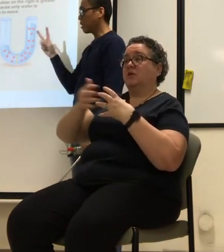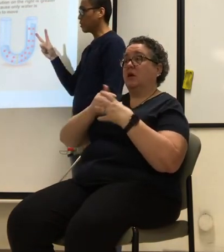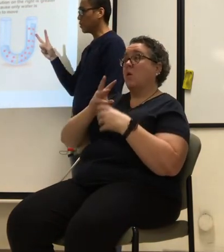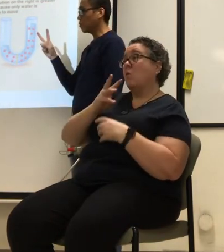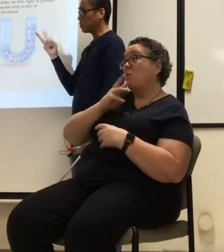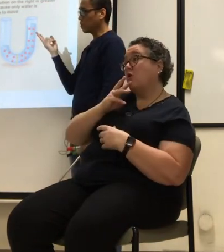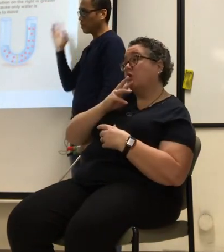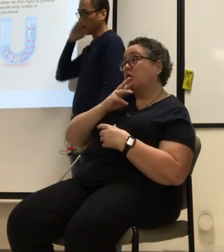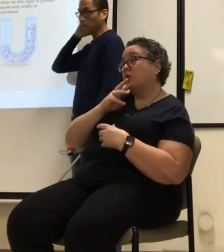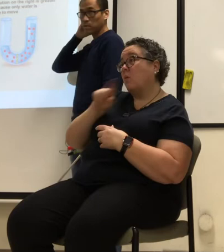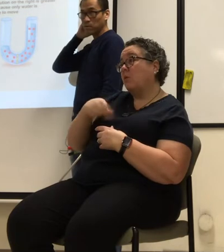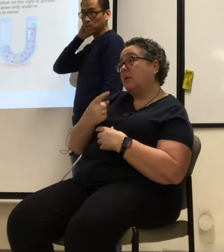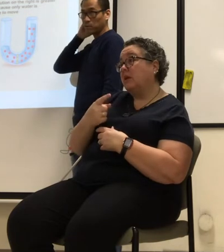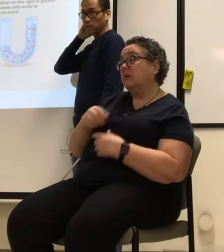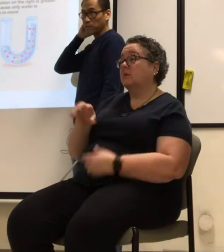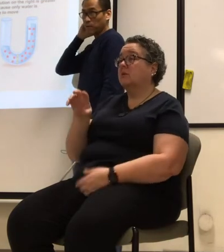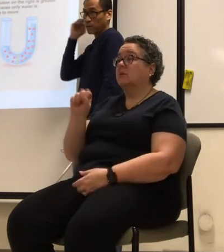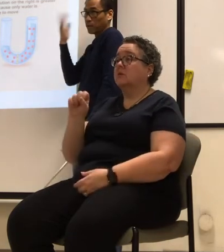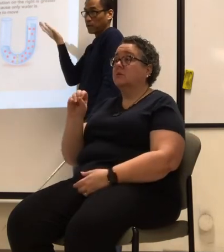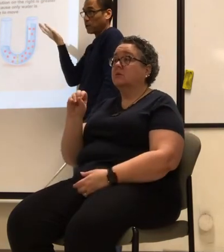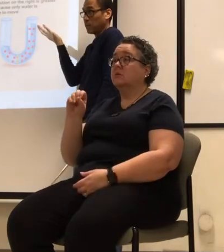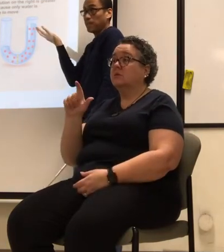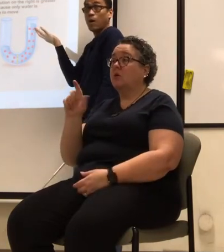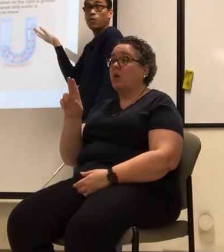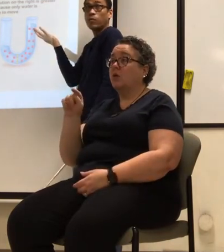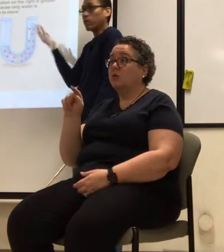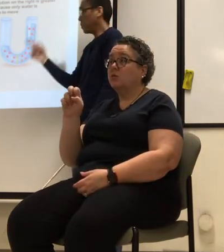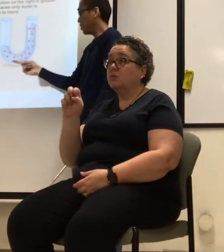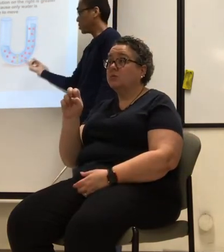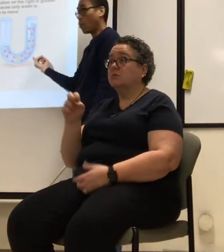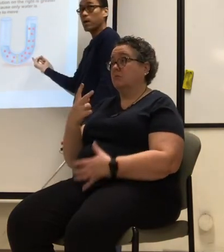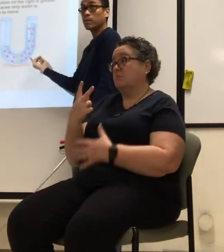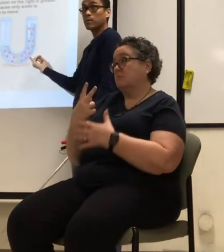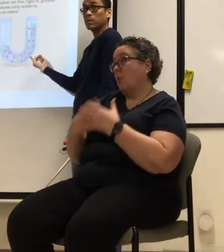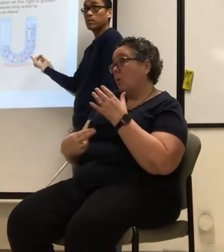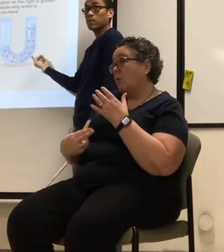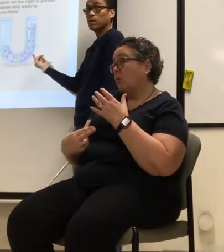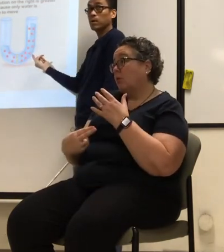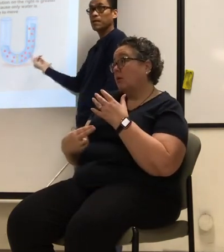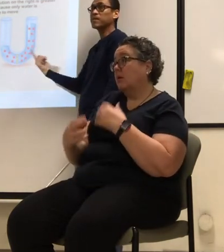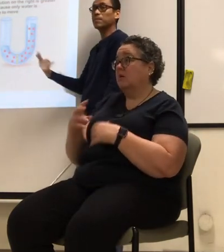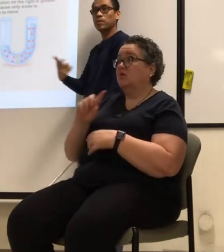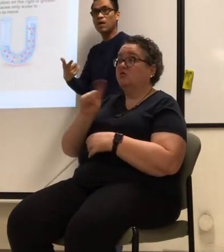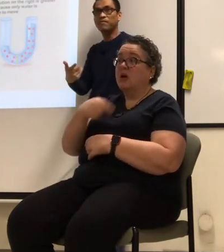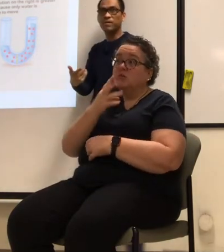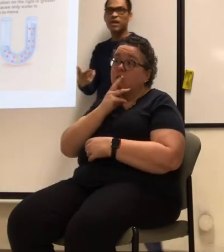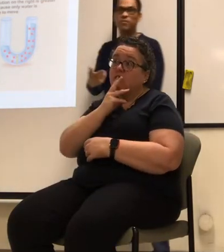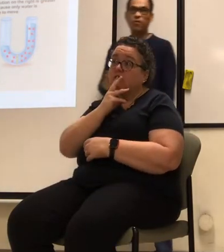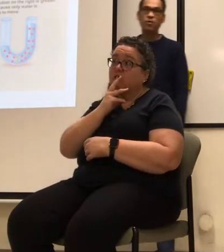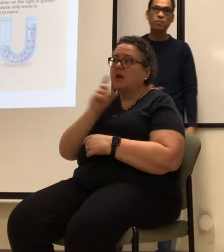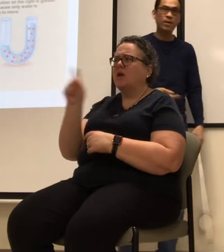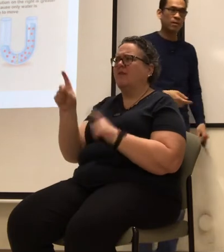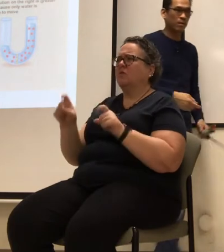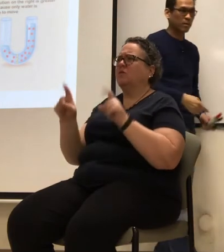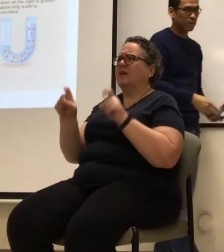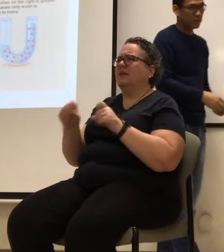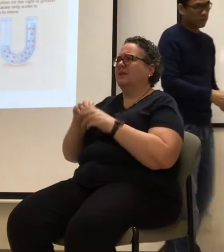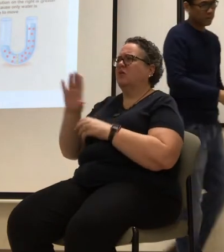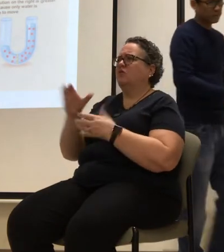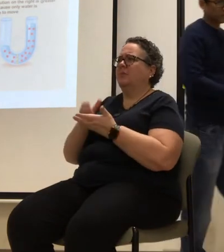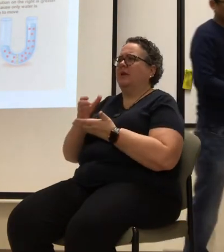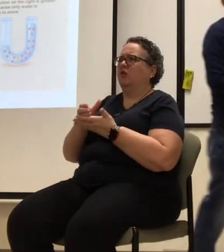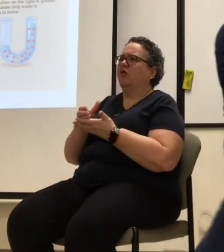it the solute? You know, it could be both, or it could be just water. And that's something you have to test for in your beaker.